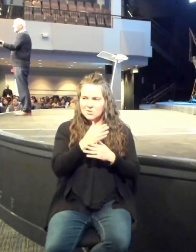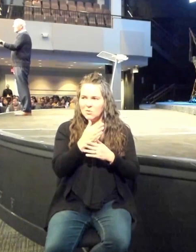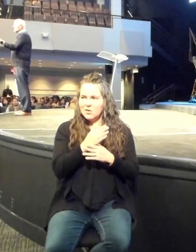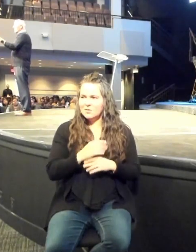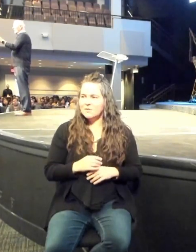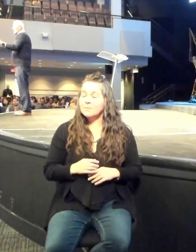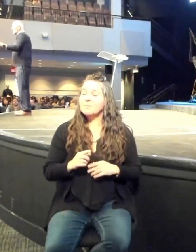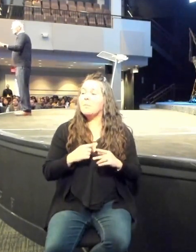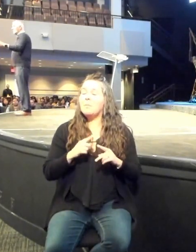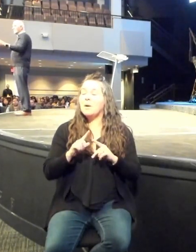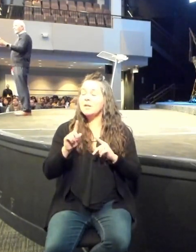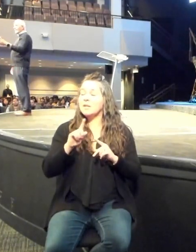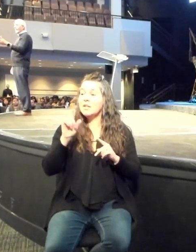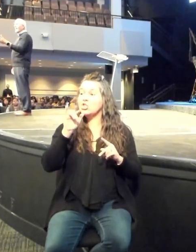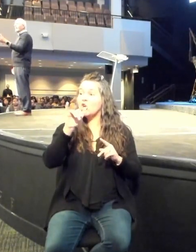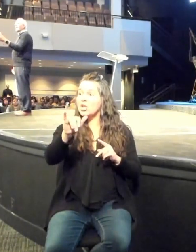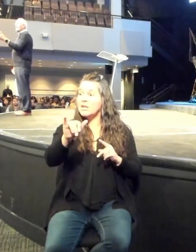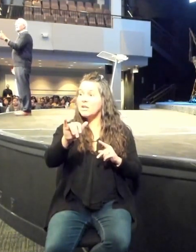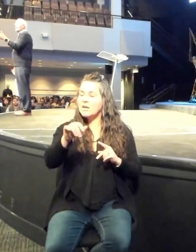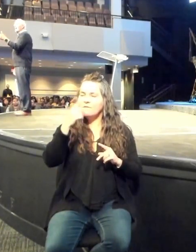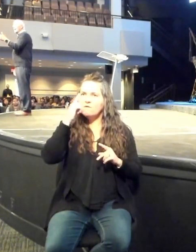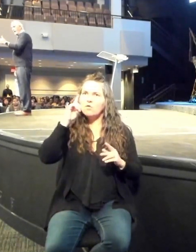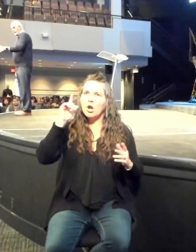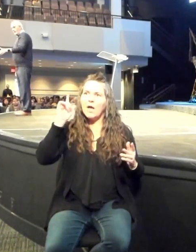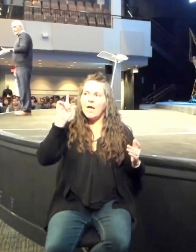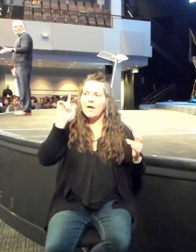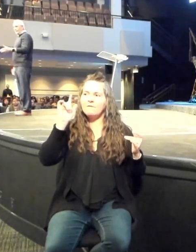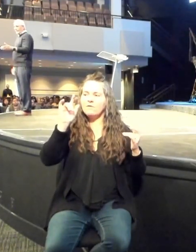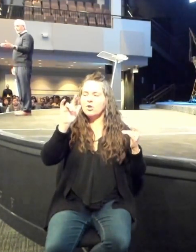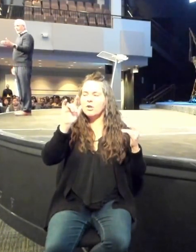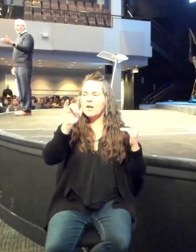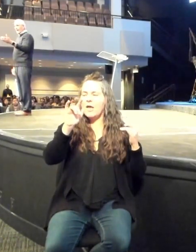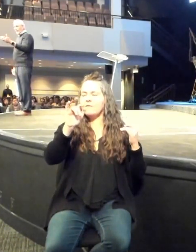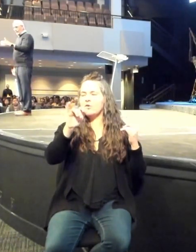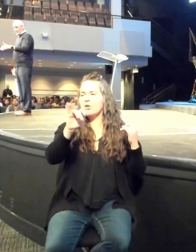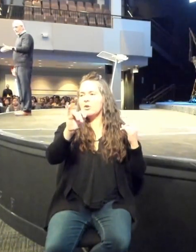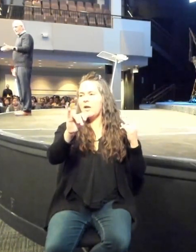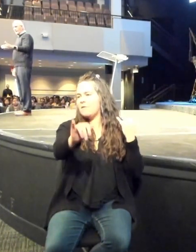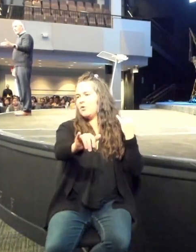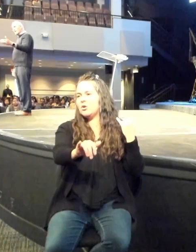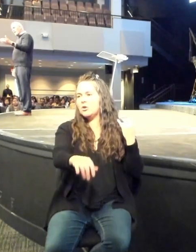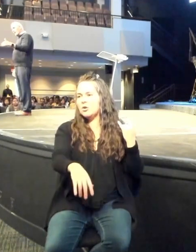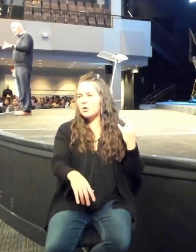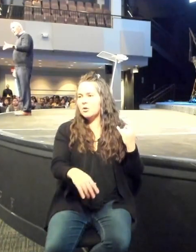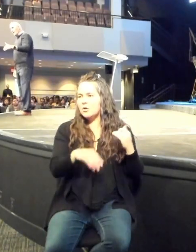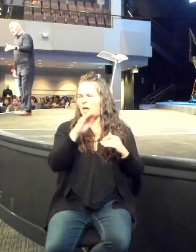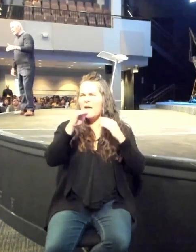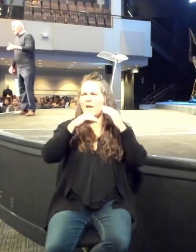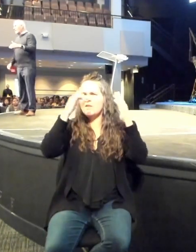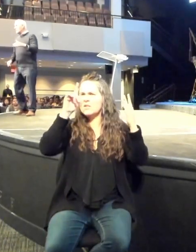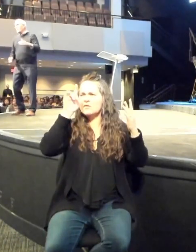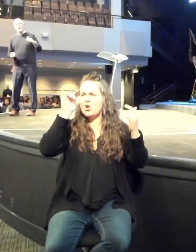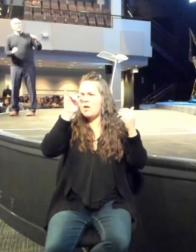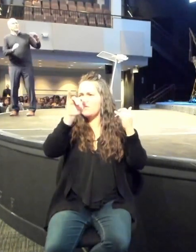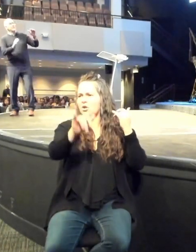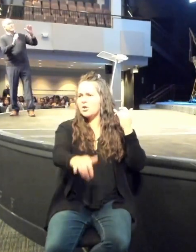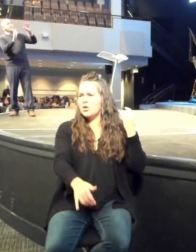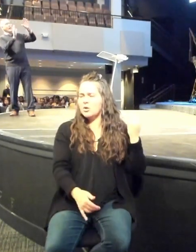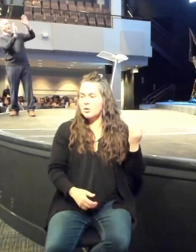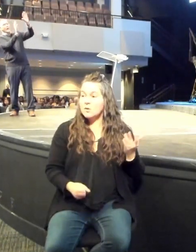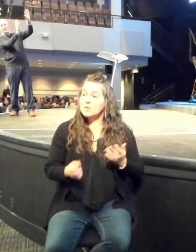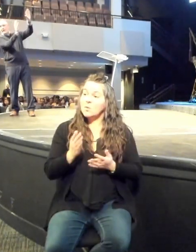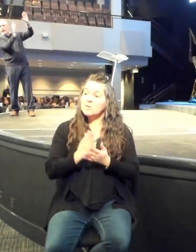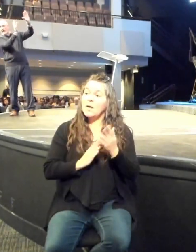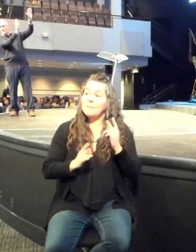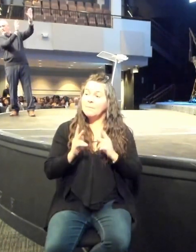eternity is forever and ever and ever and ever. And so people who choose